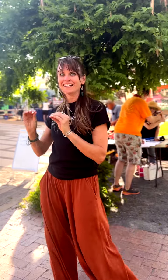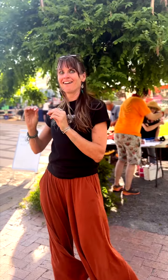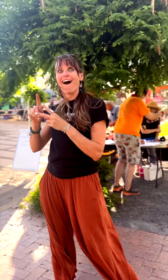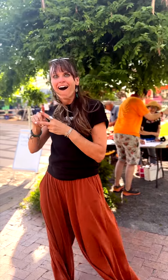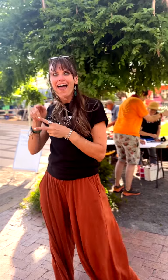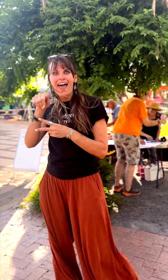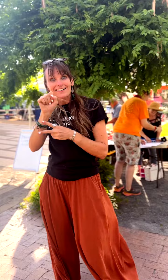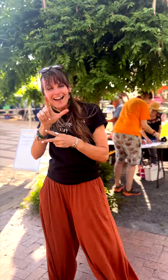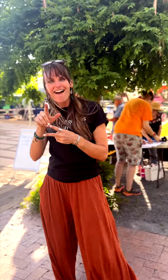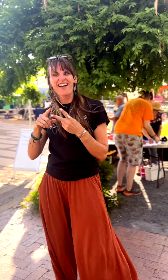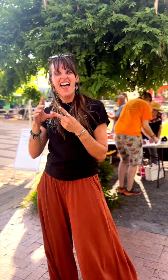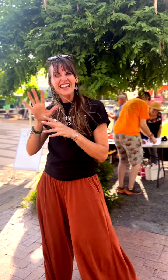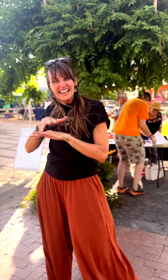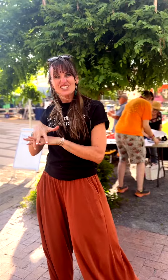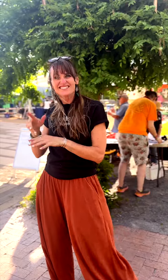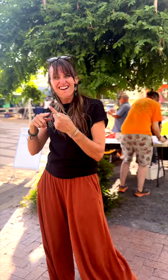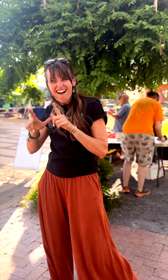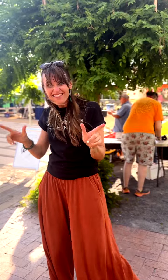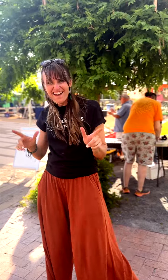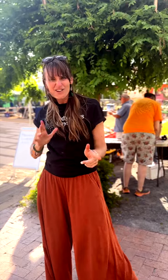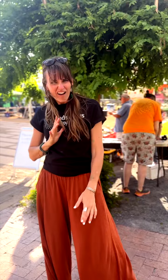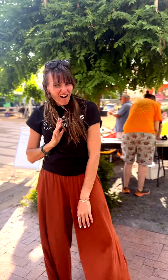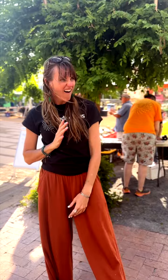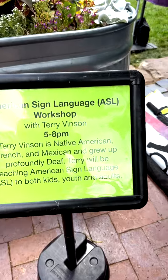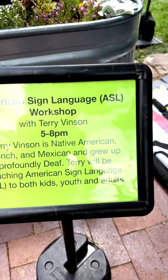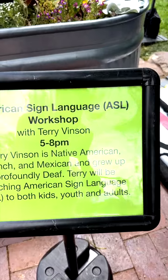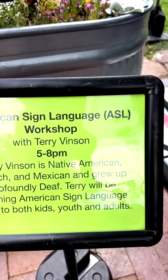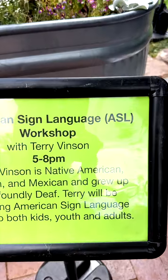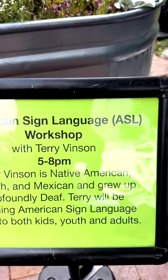generations that are really being helped by them, and it's really.